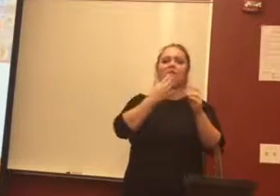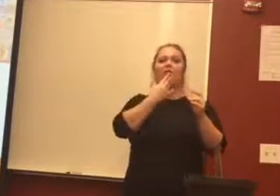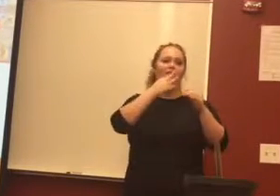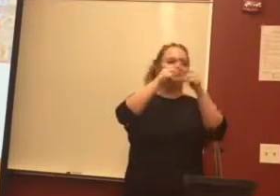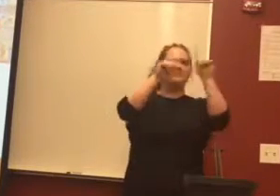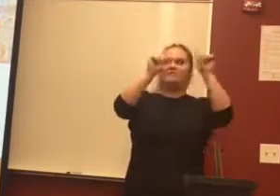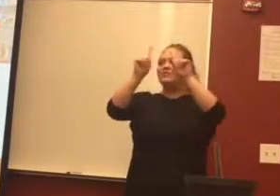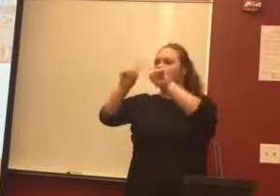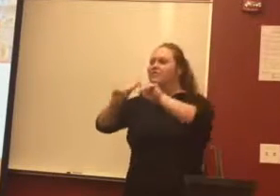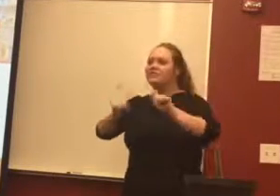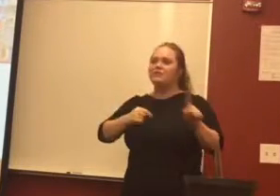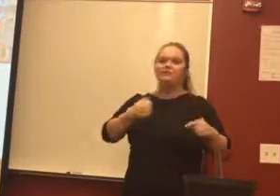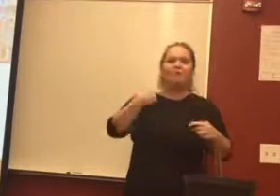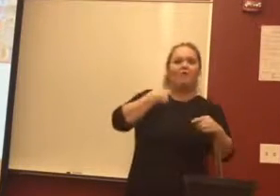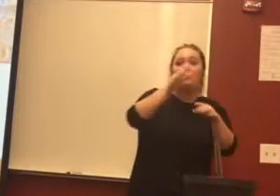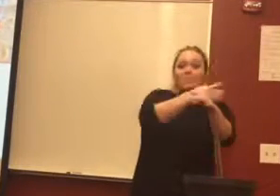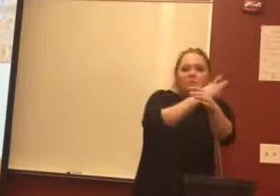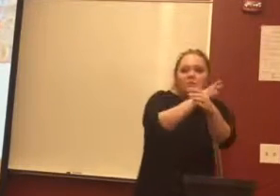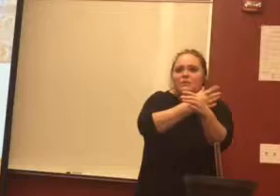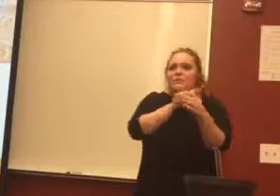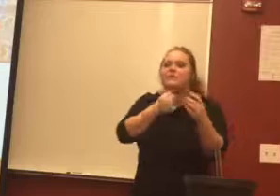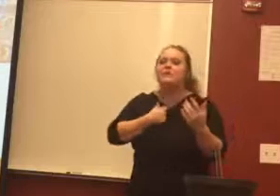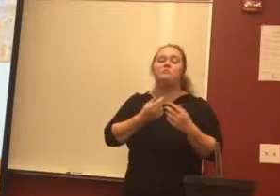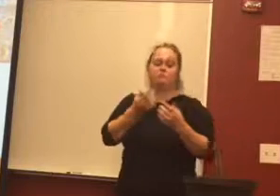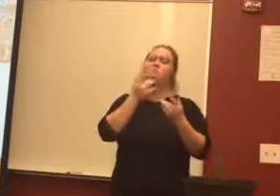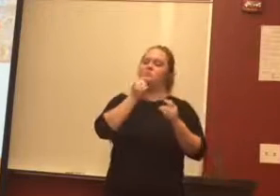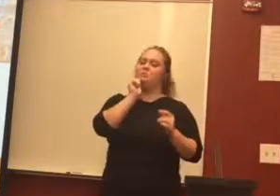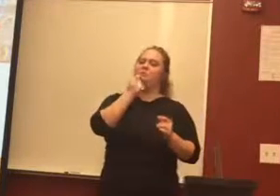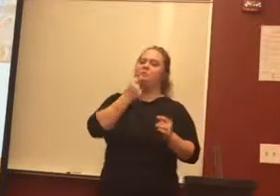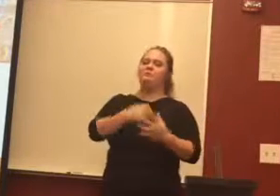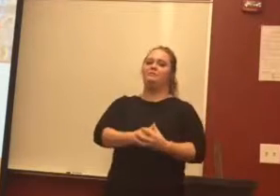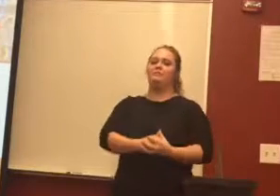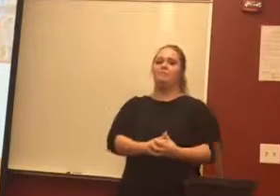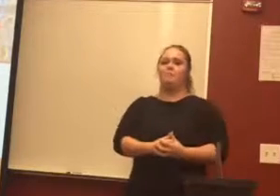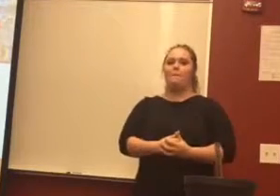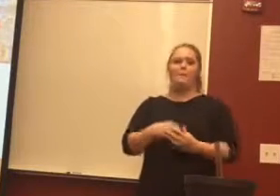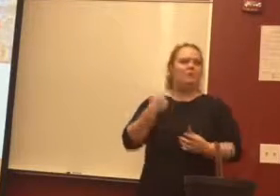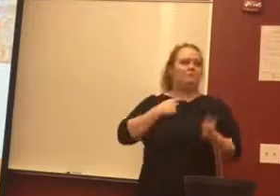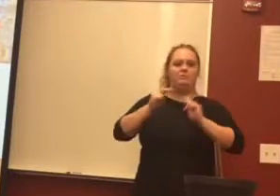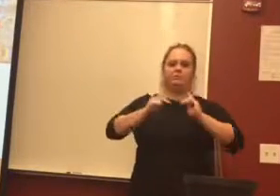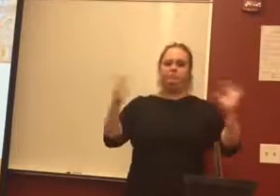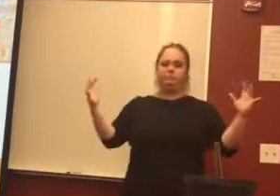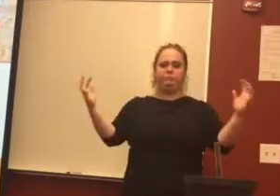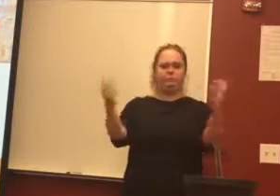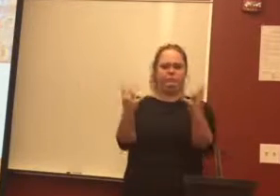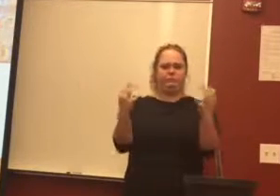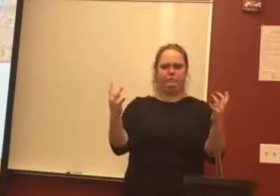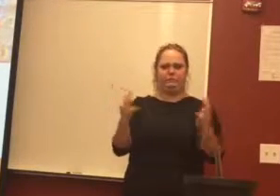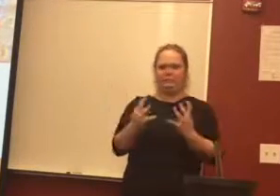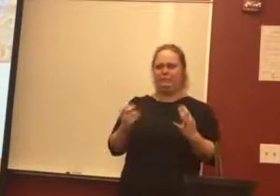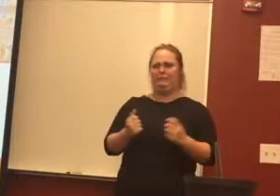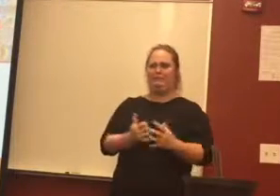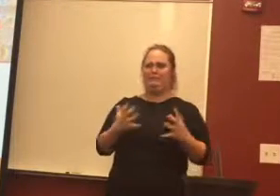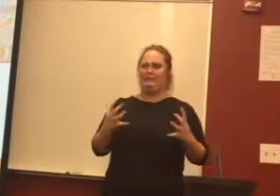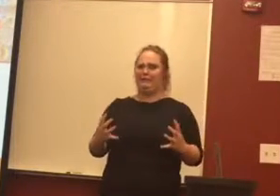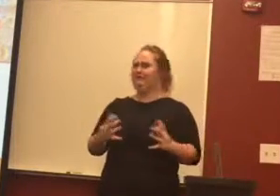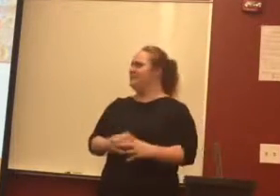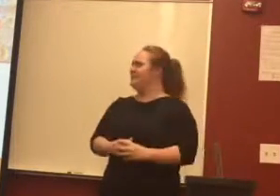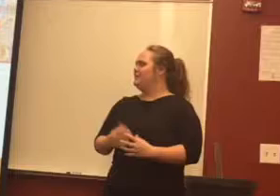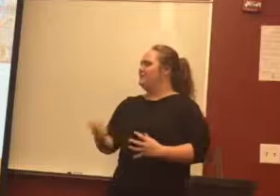there's like music and stuff like that. And it was really cool. It was super crowded. Was somebody tapping? No. I thought